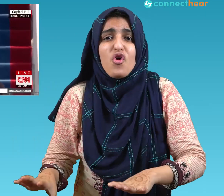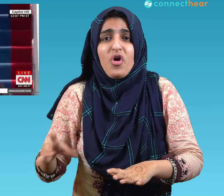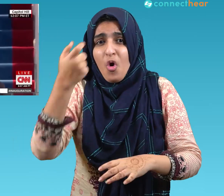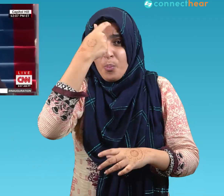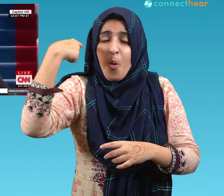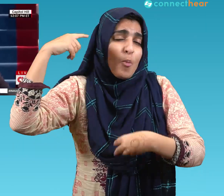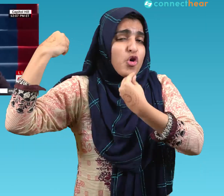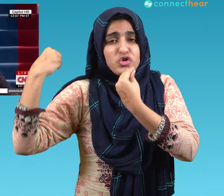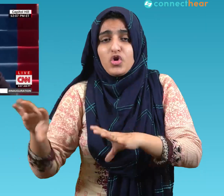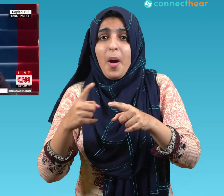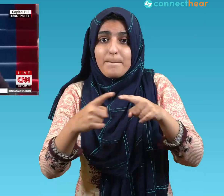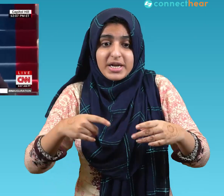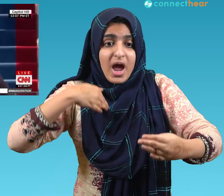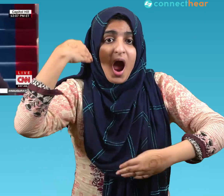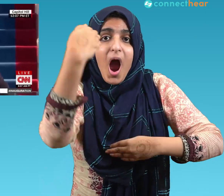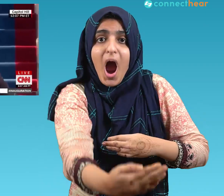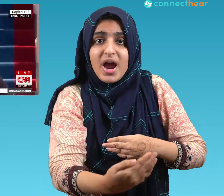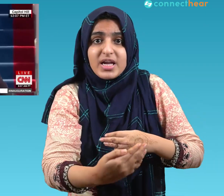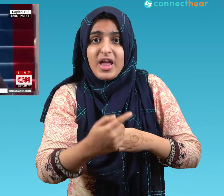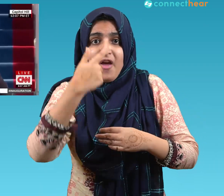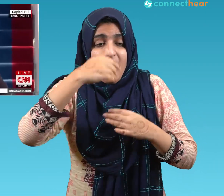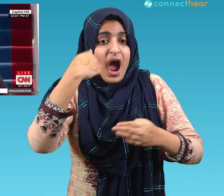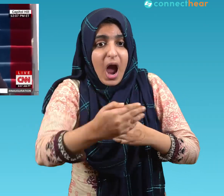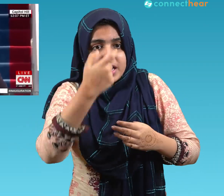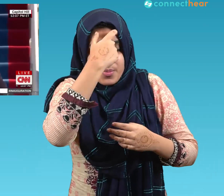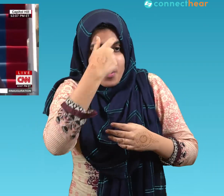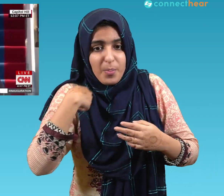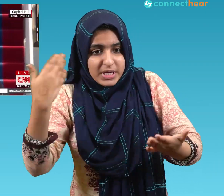yesterday's challenges, but today's and tomorrow's challenges.